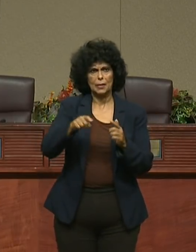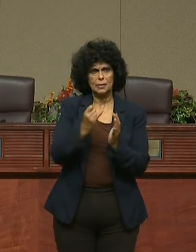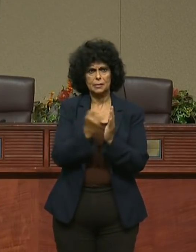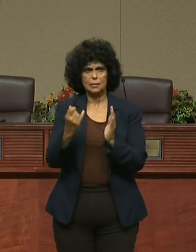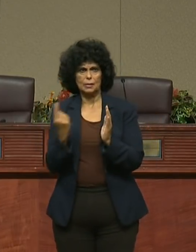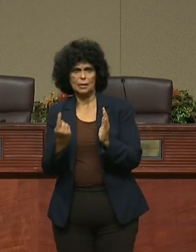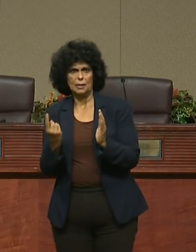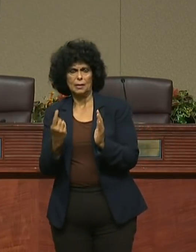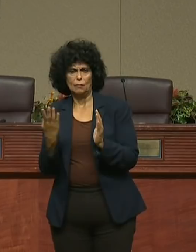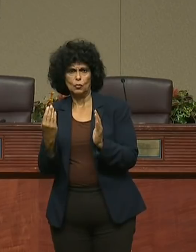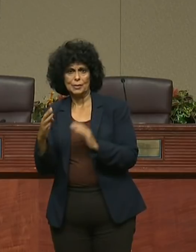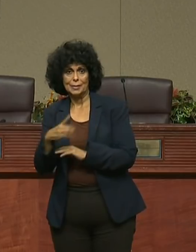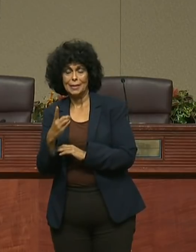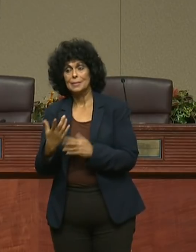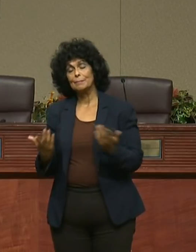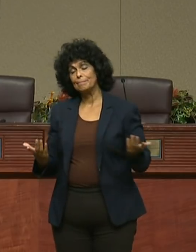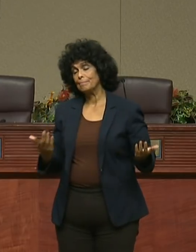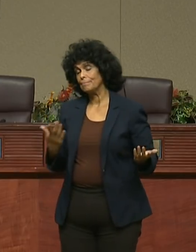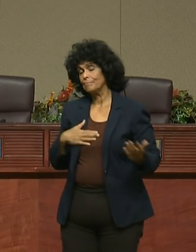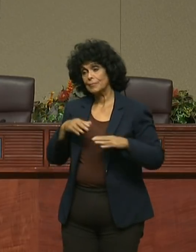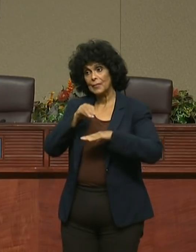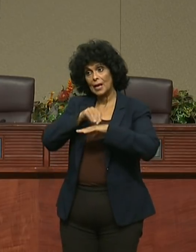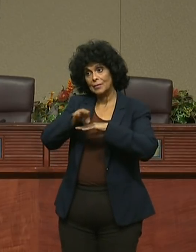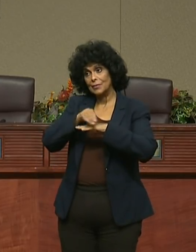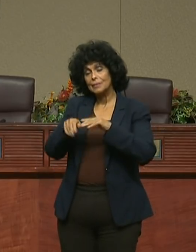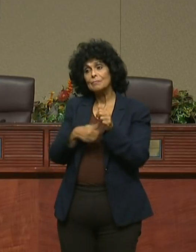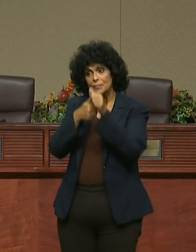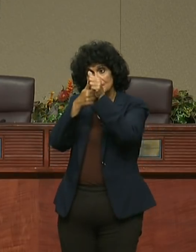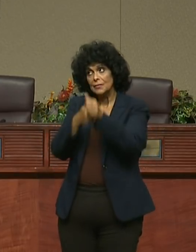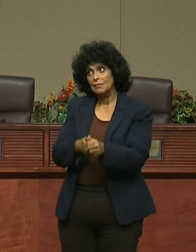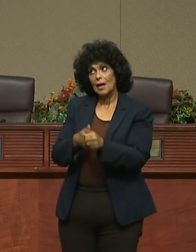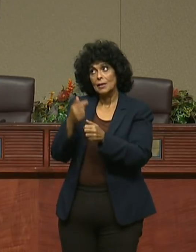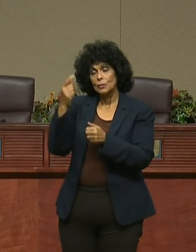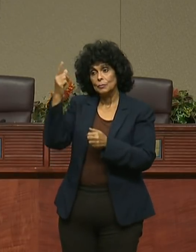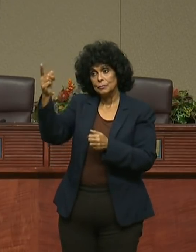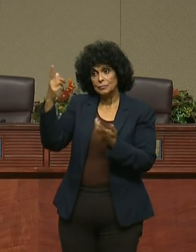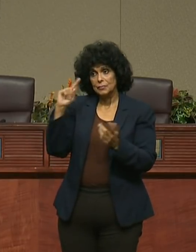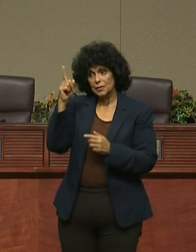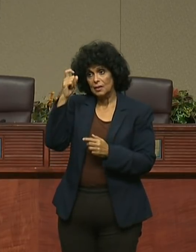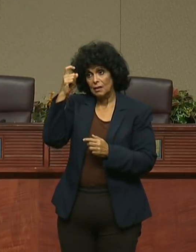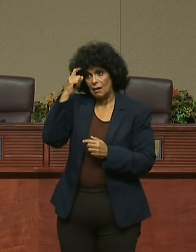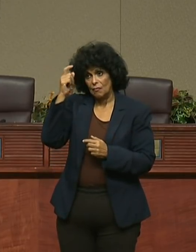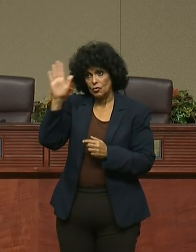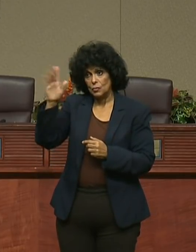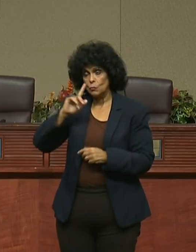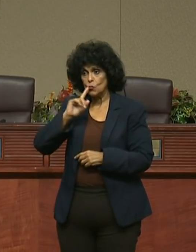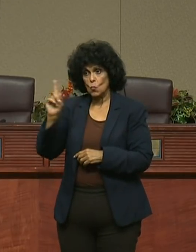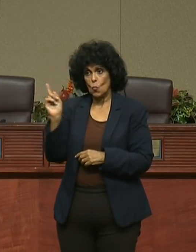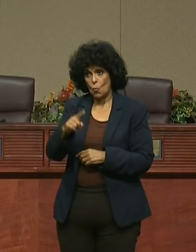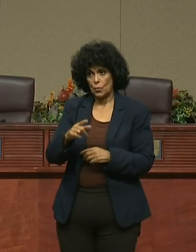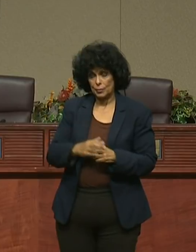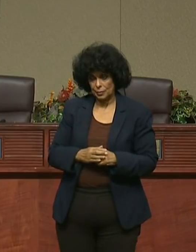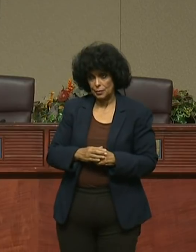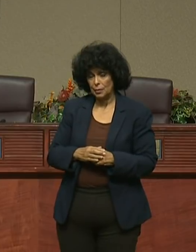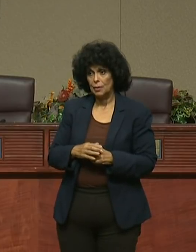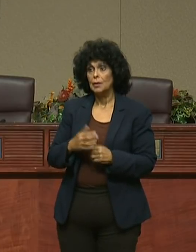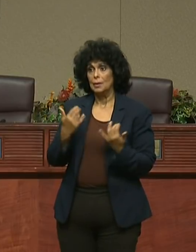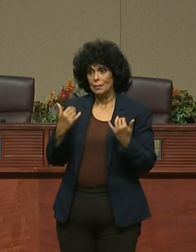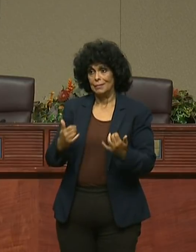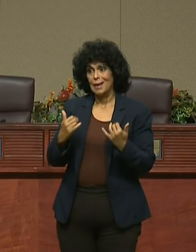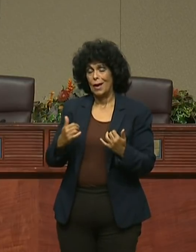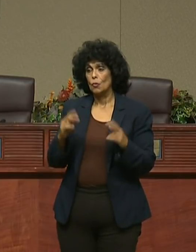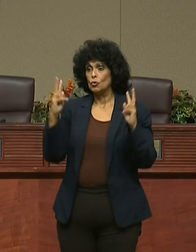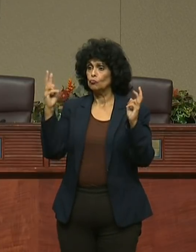the governor's executive order. I think as we move forward with the reopening of the theme parks, the